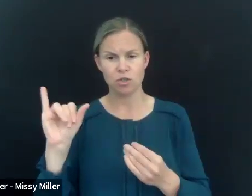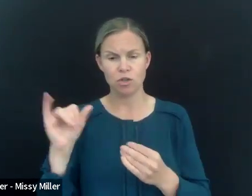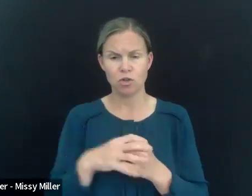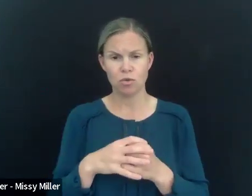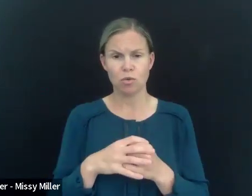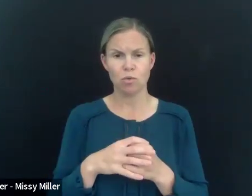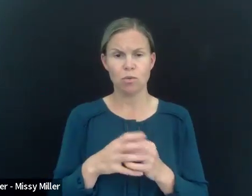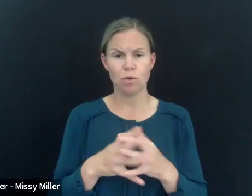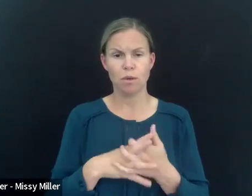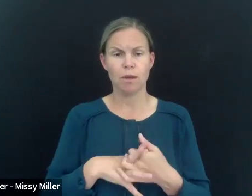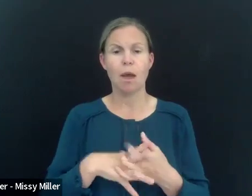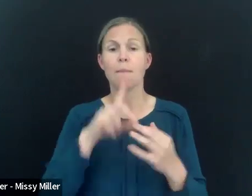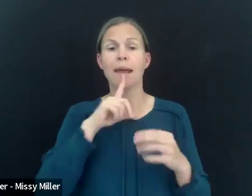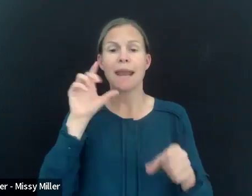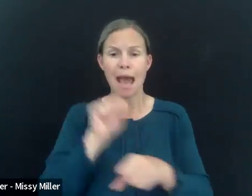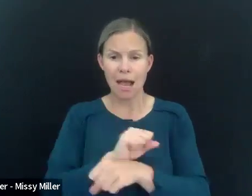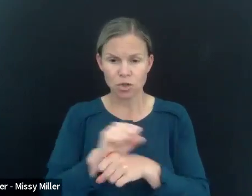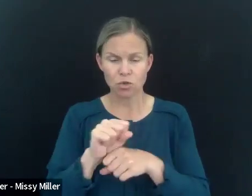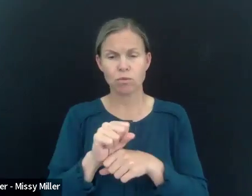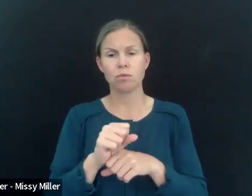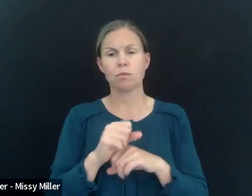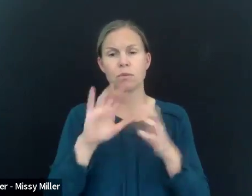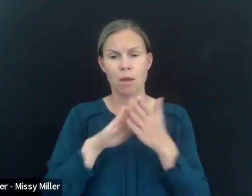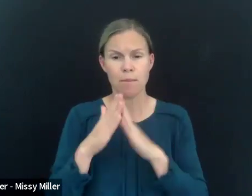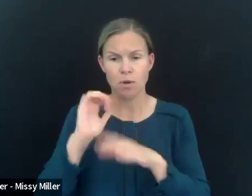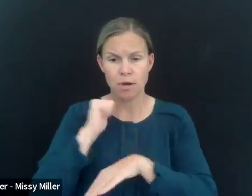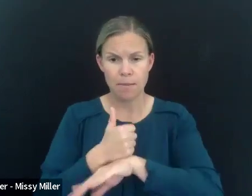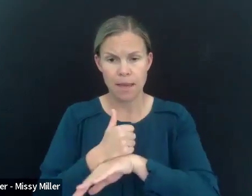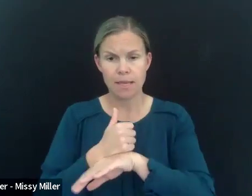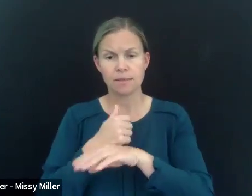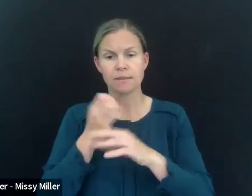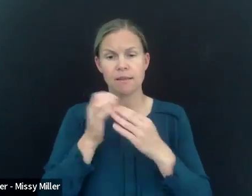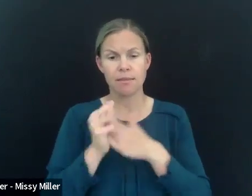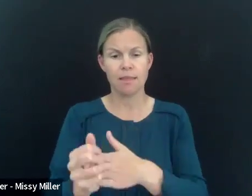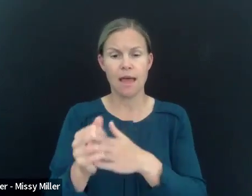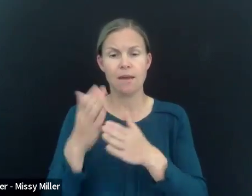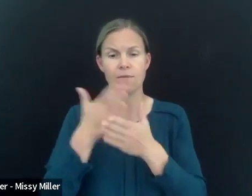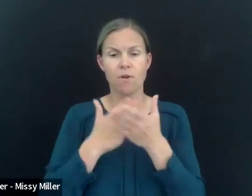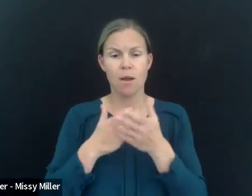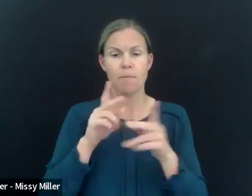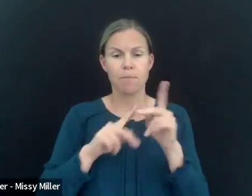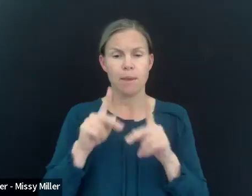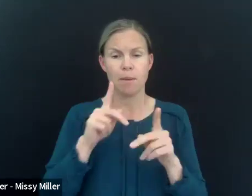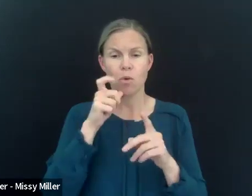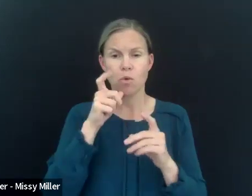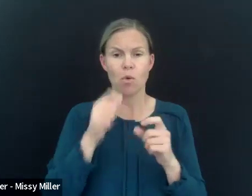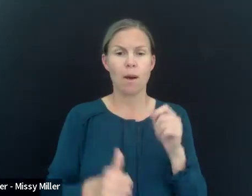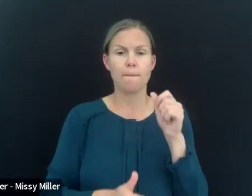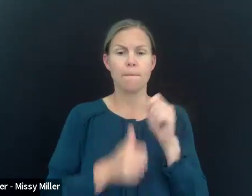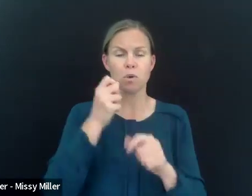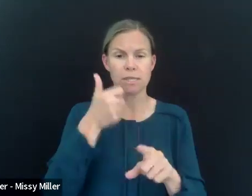No, true community-based that's led by people that are most impacted, who are really